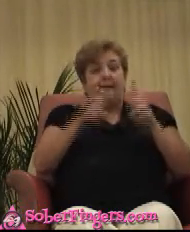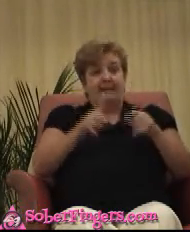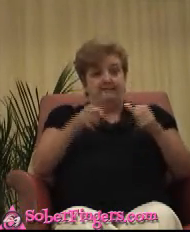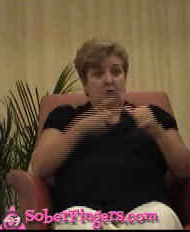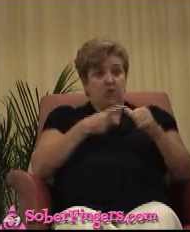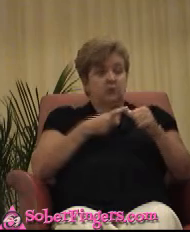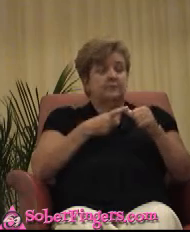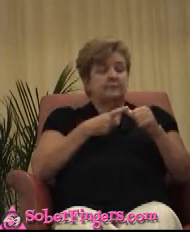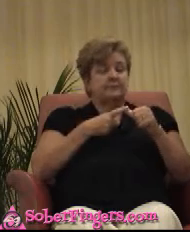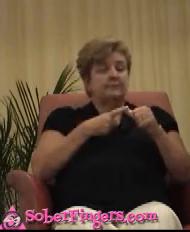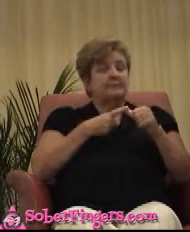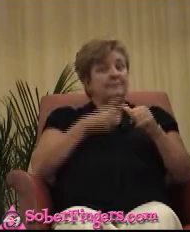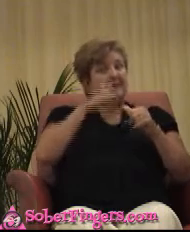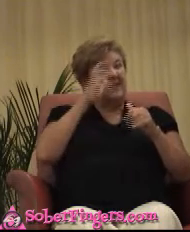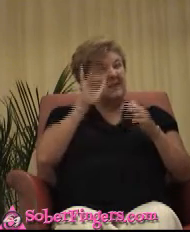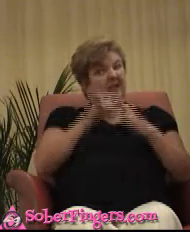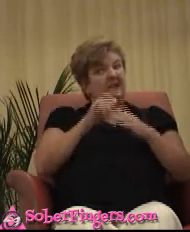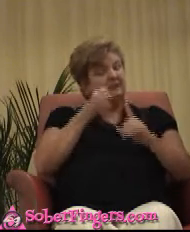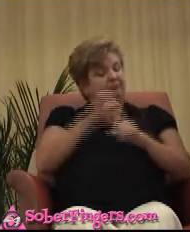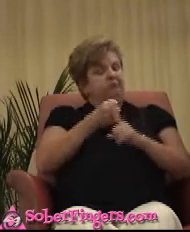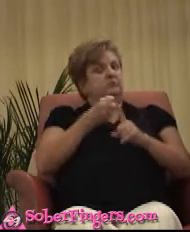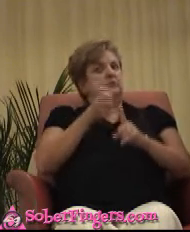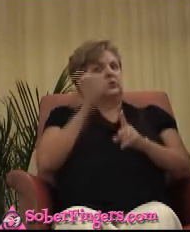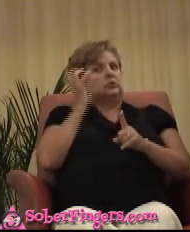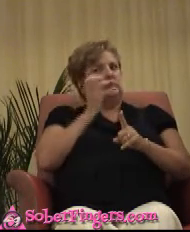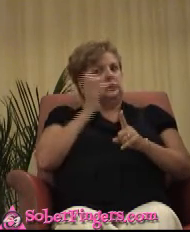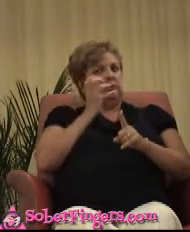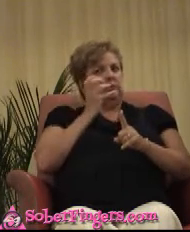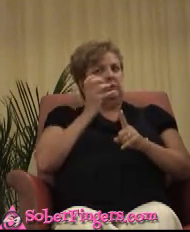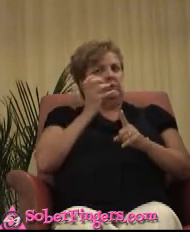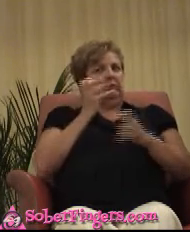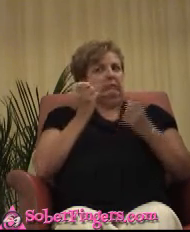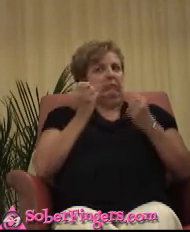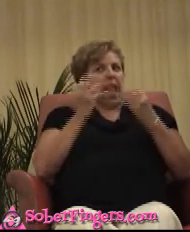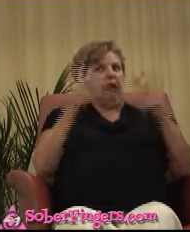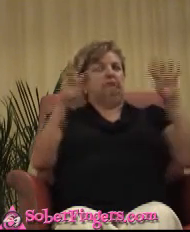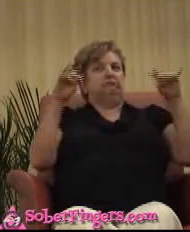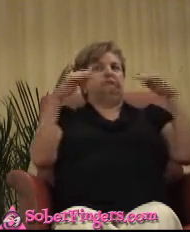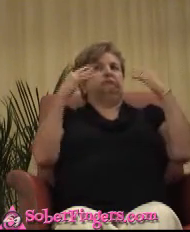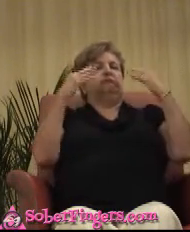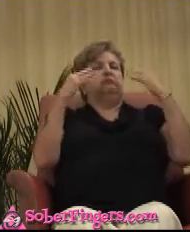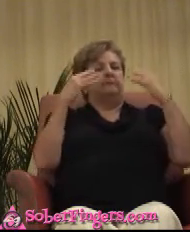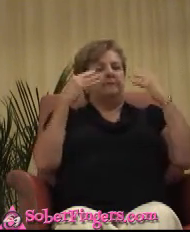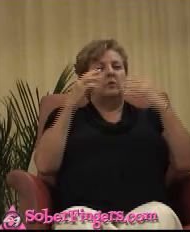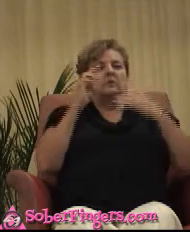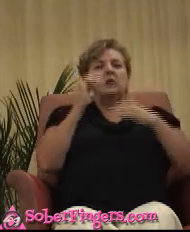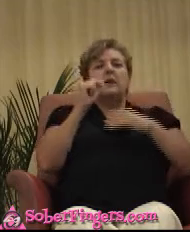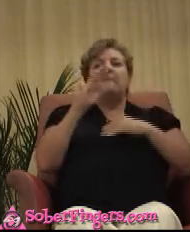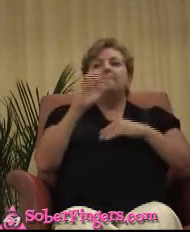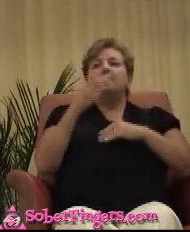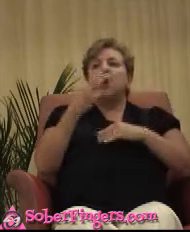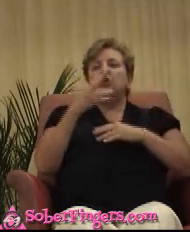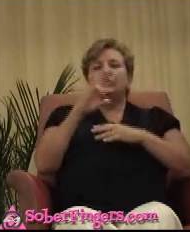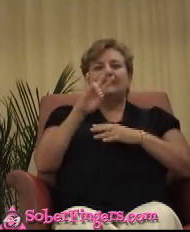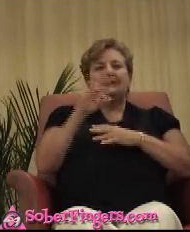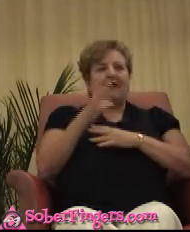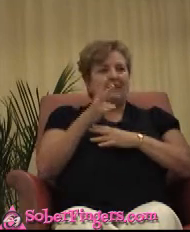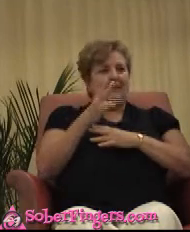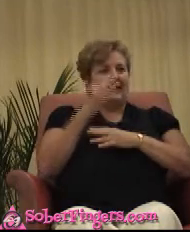a big attention getter. And on March the 7th of 1990, a place called the